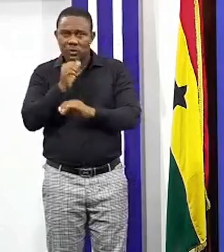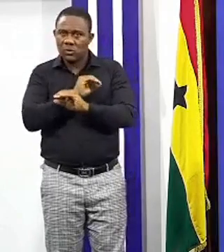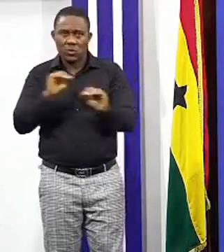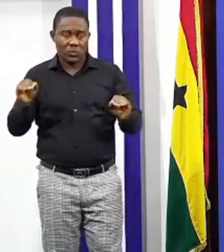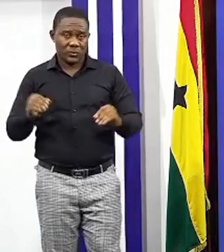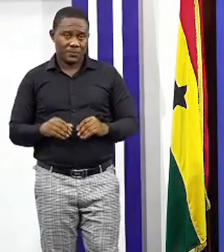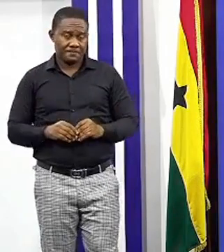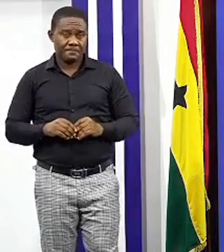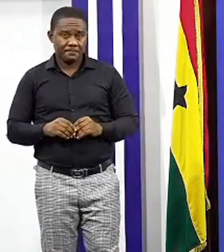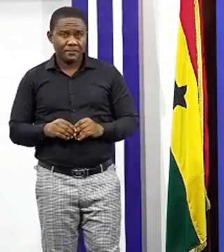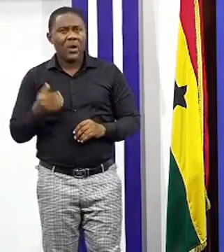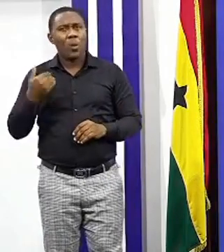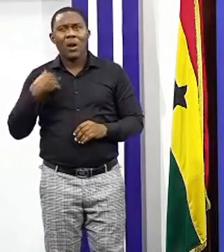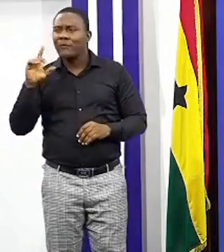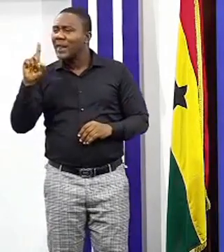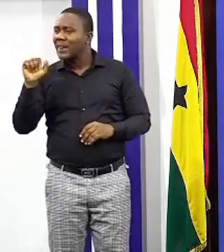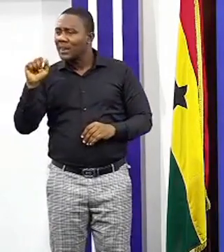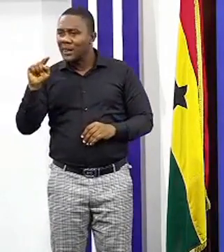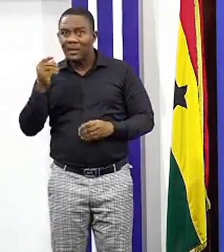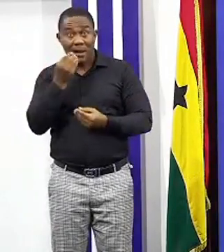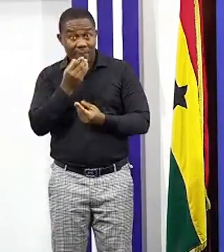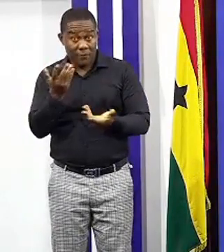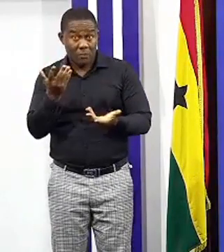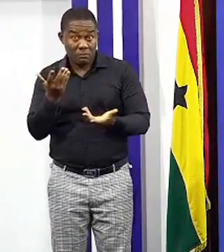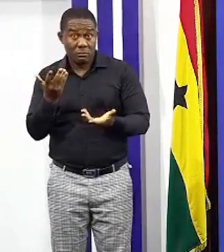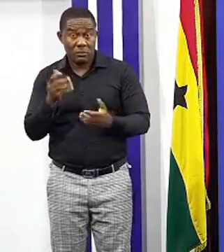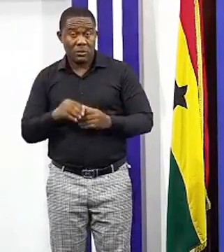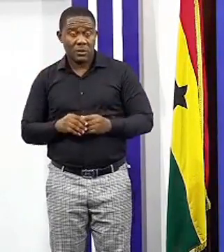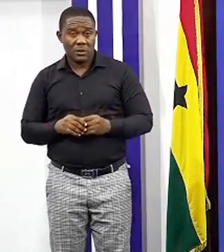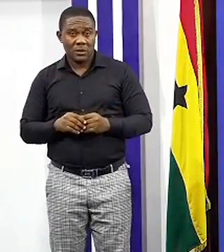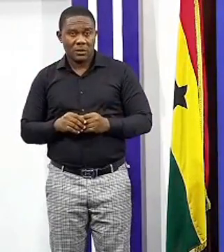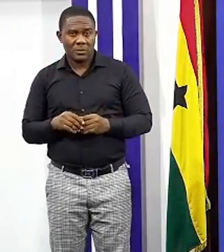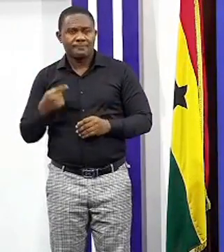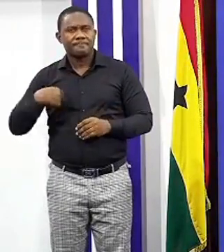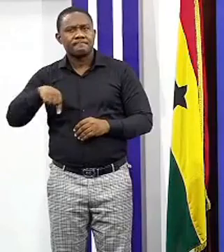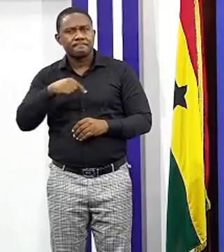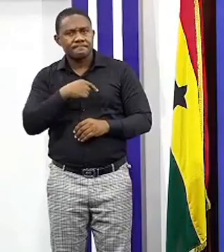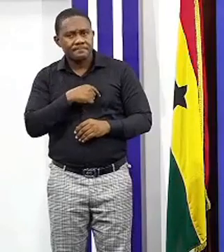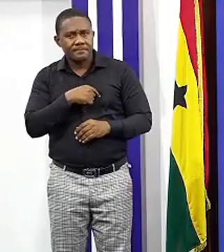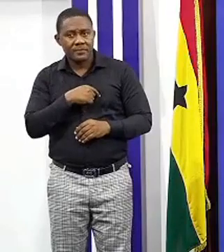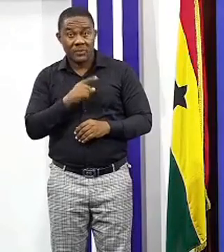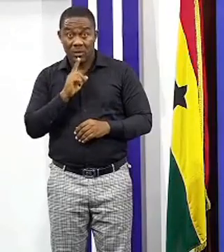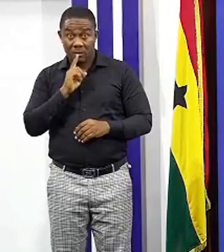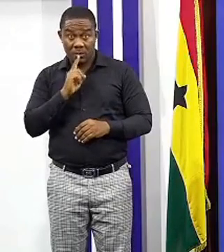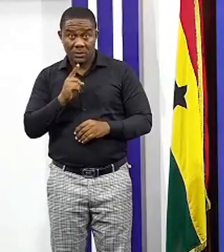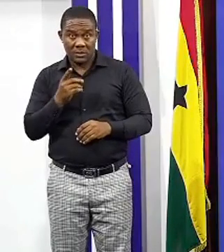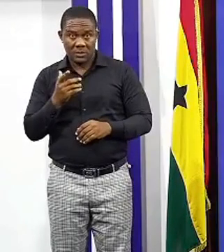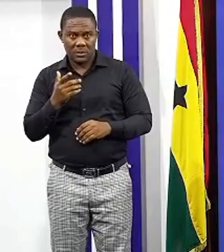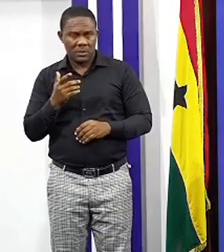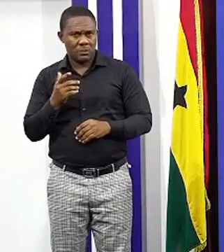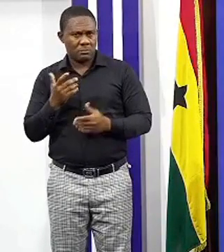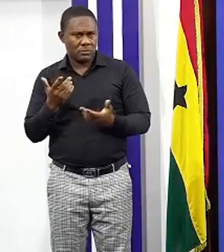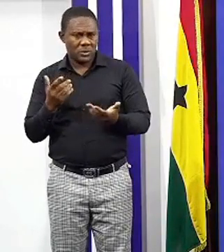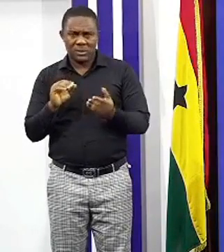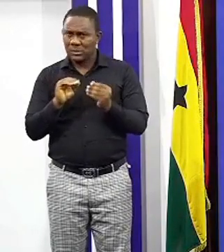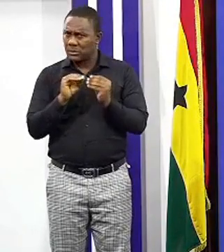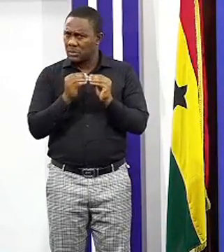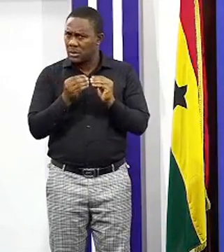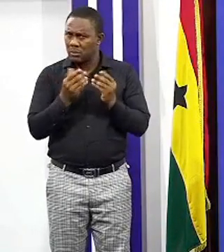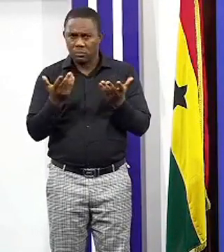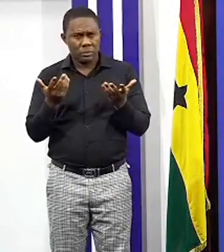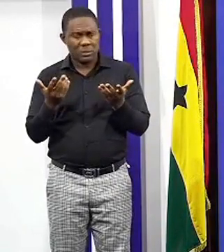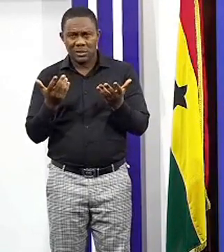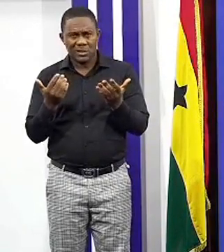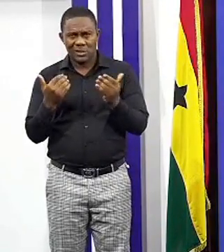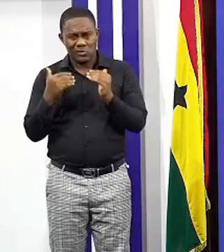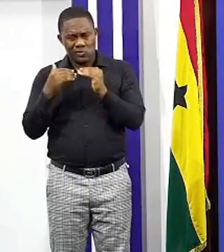on the facts and the data that we have, we have realized that our actual figures are far, far, far below